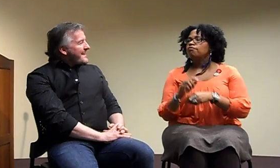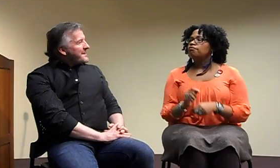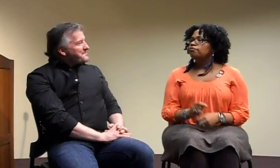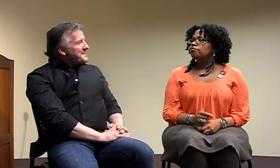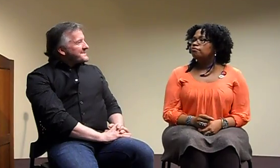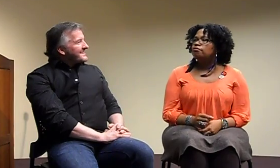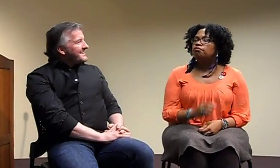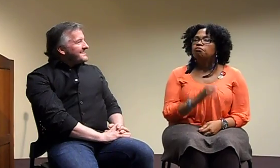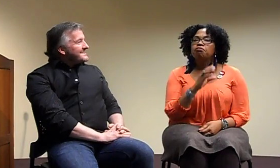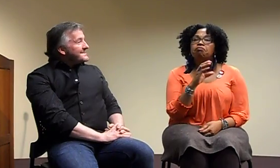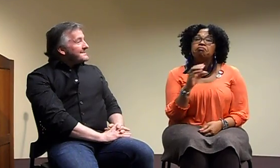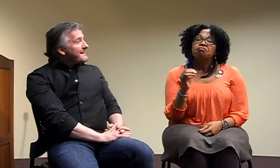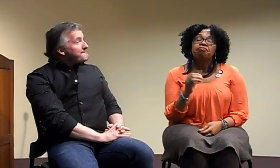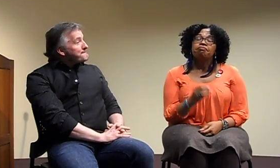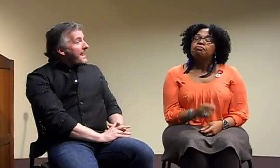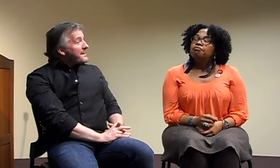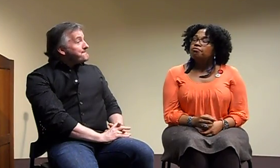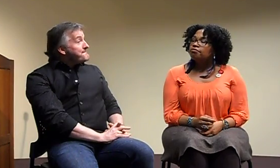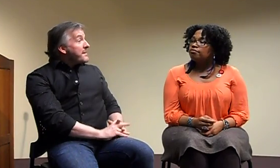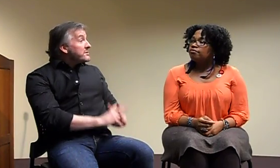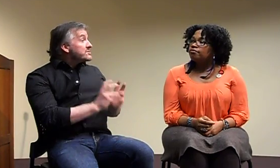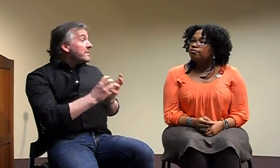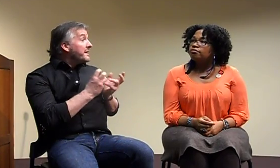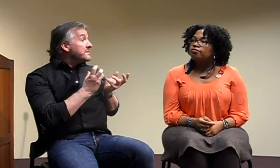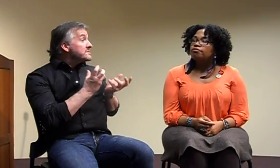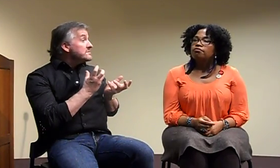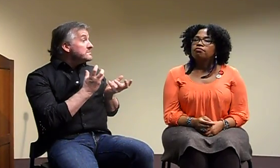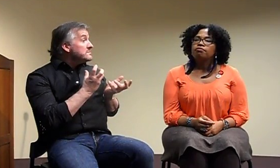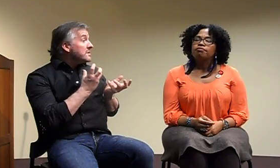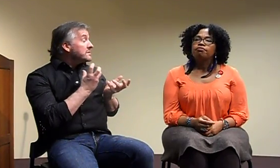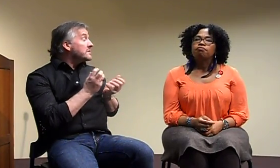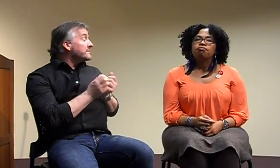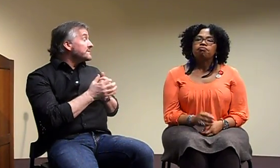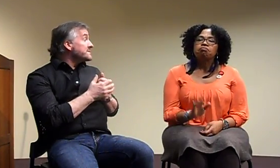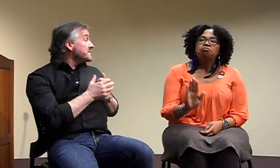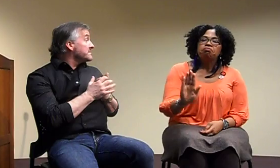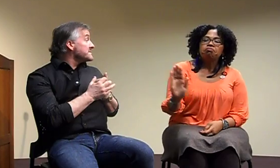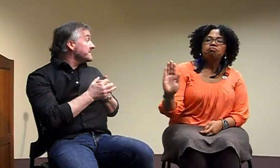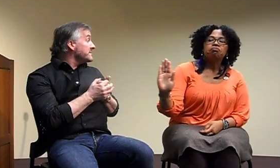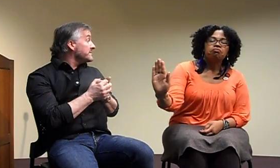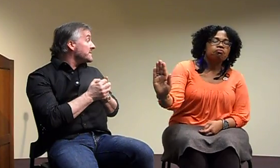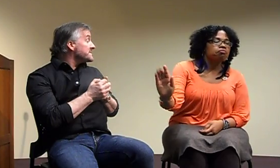And basically, they were trying to uncover the secrets of the universe.